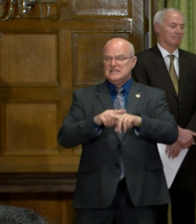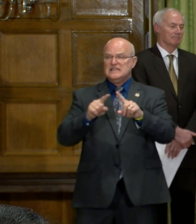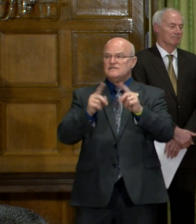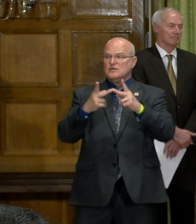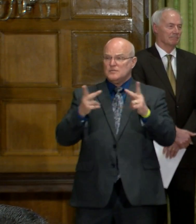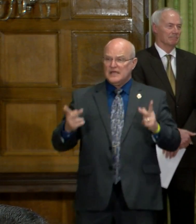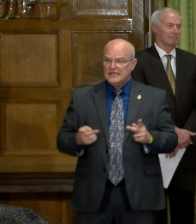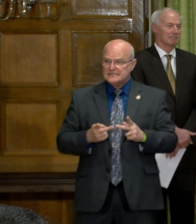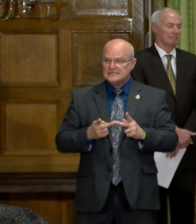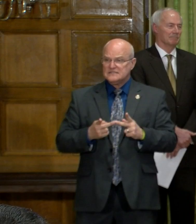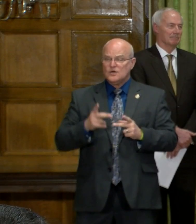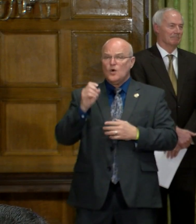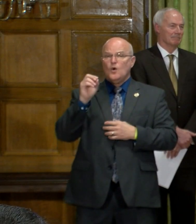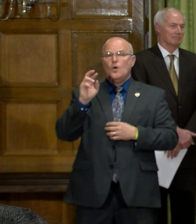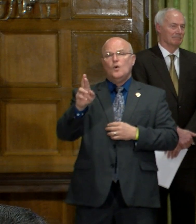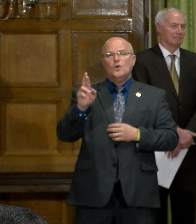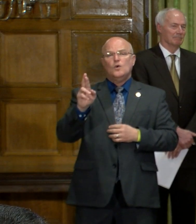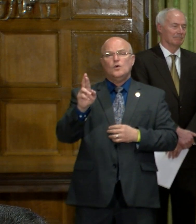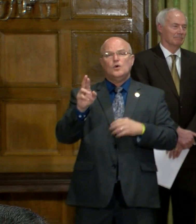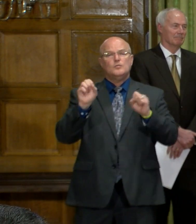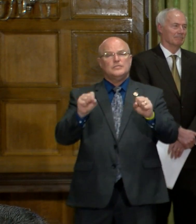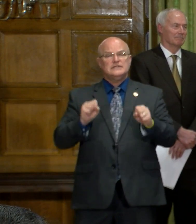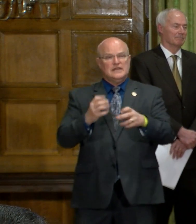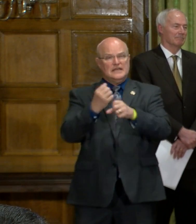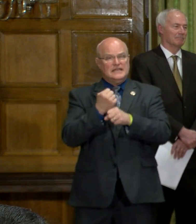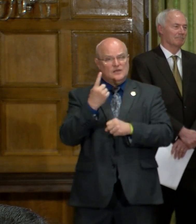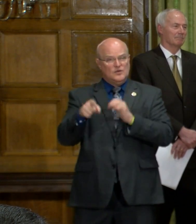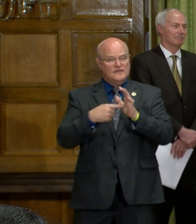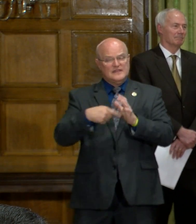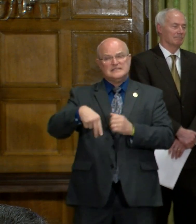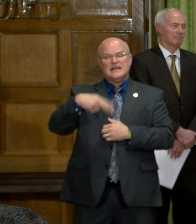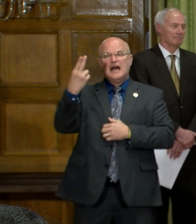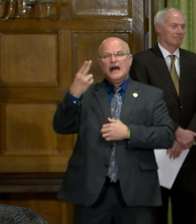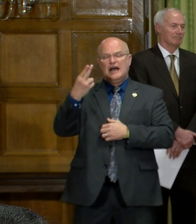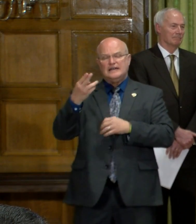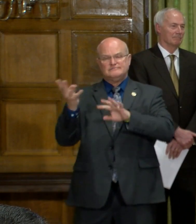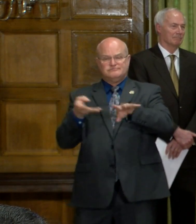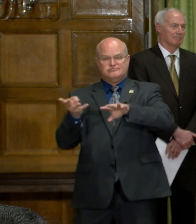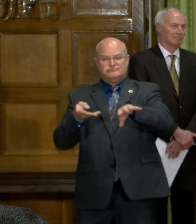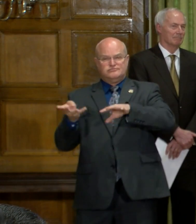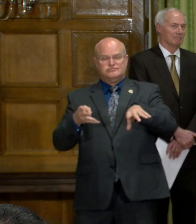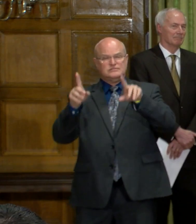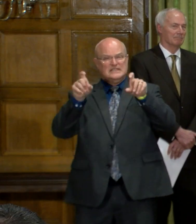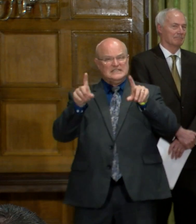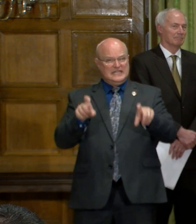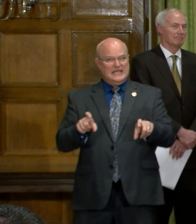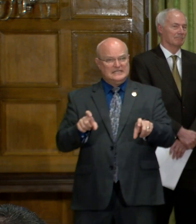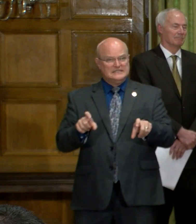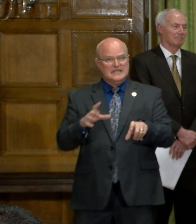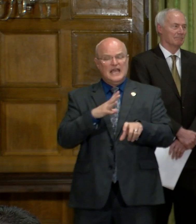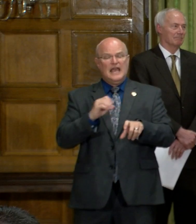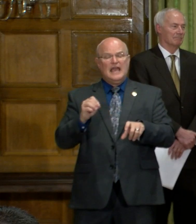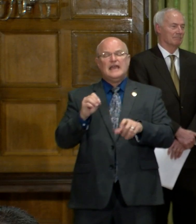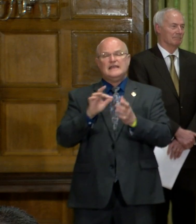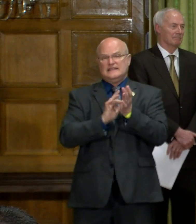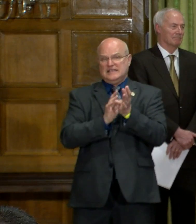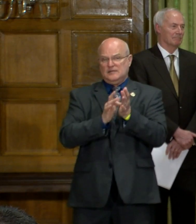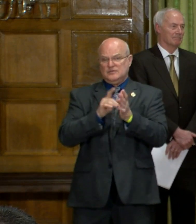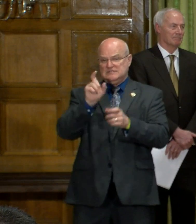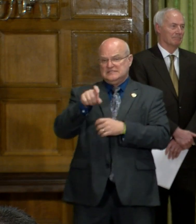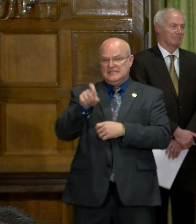different places, or potentially getting one of these high throughput instruments and